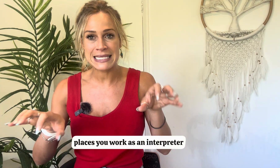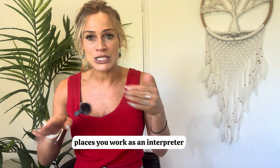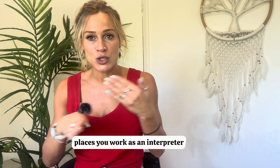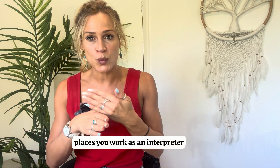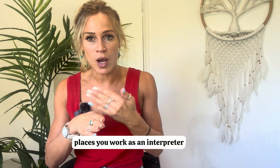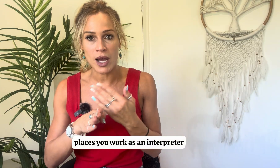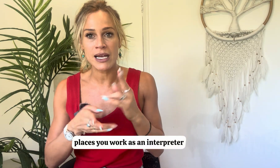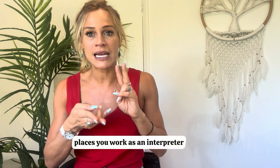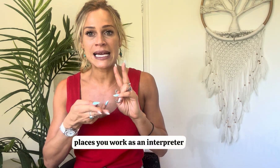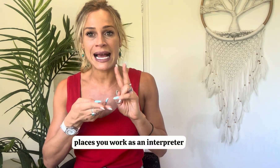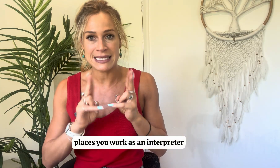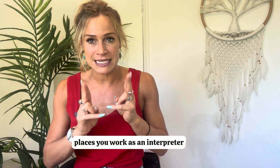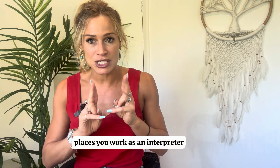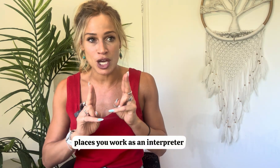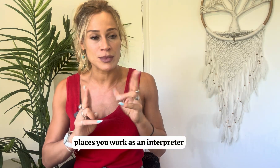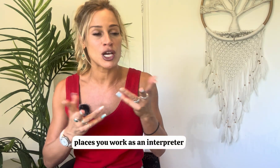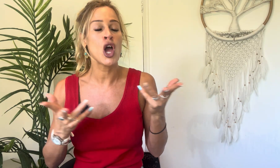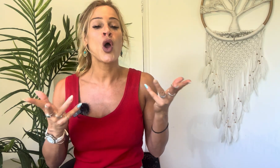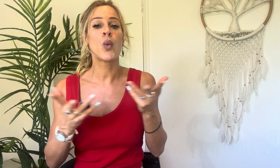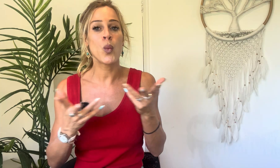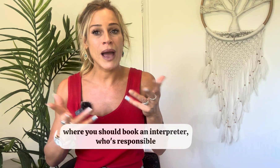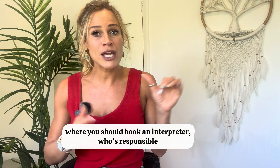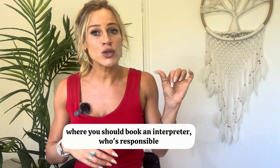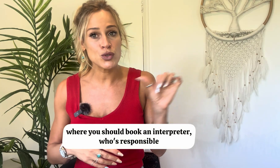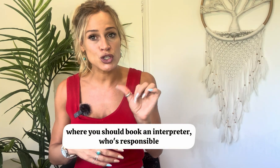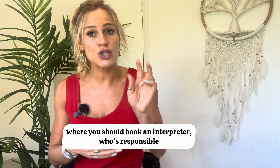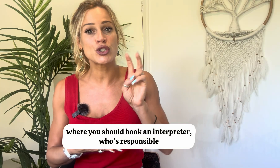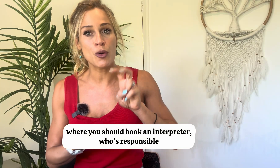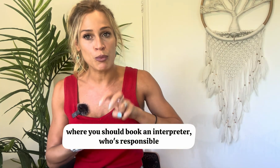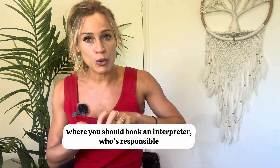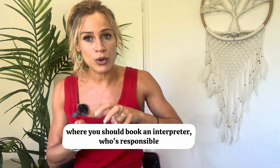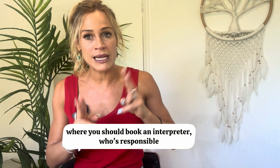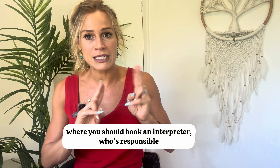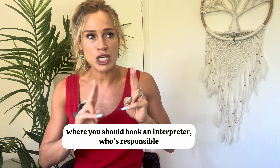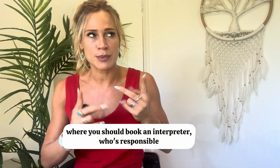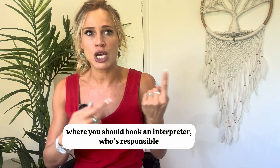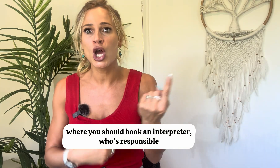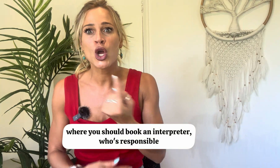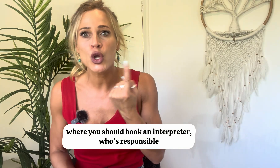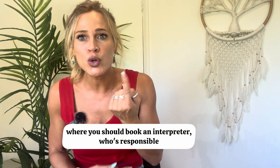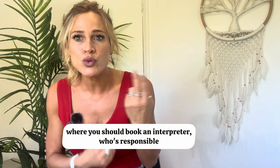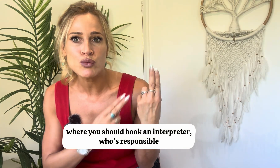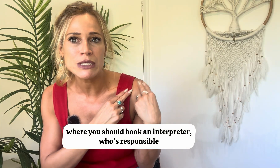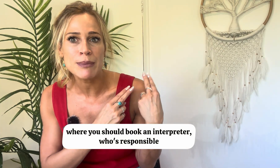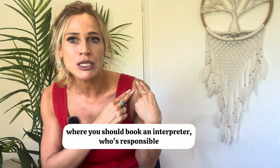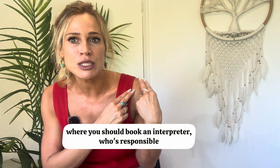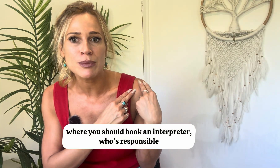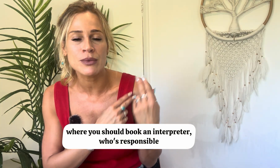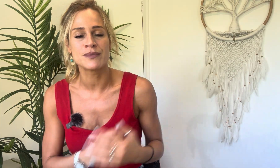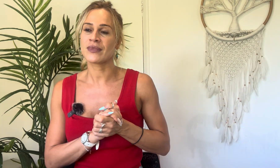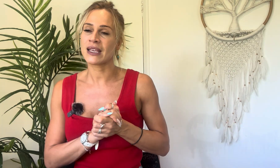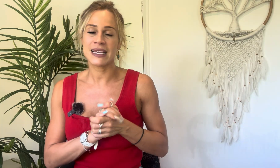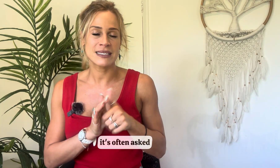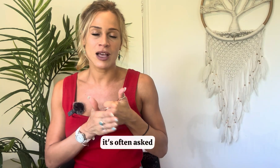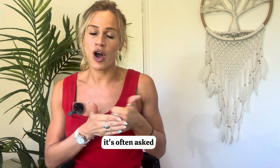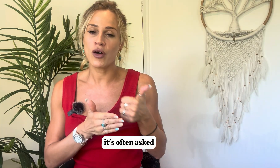you work as an interpreter, where you should book an interpreter, who's responsible. It's